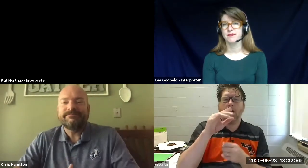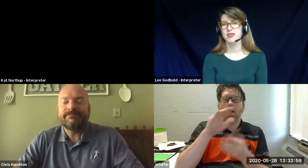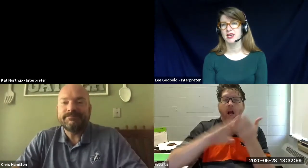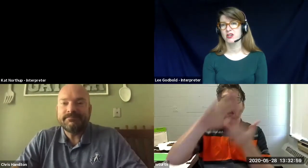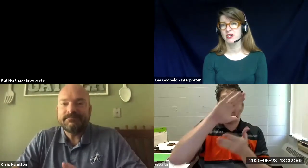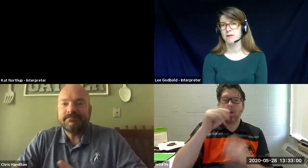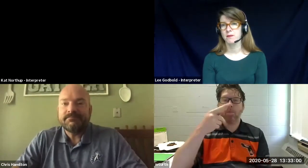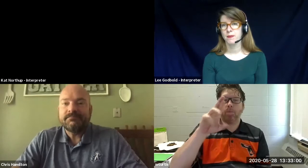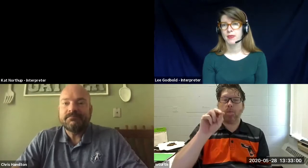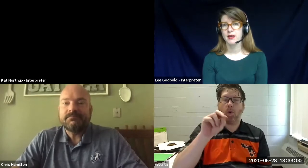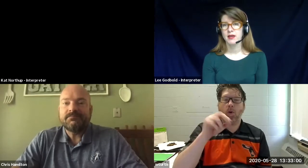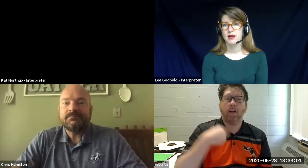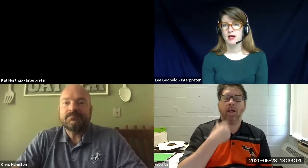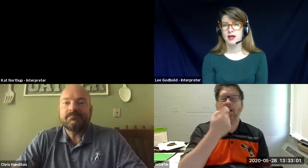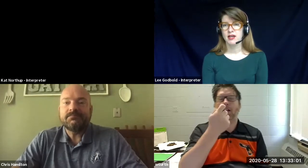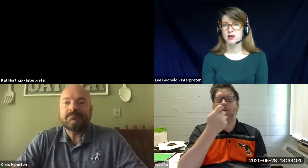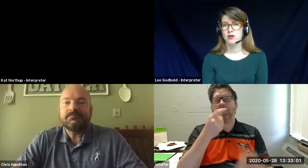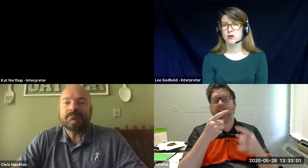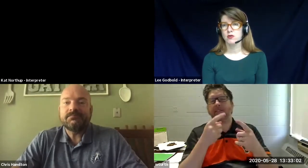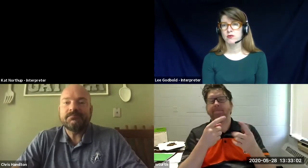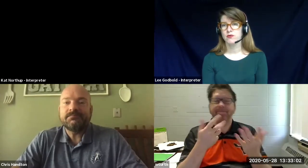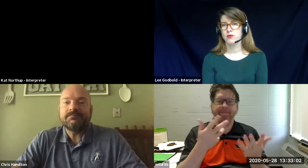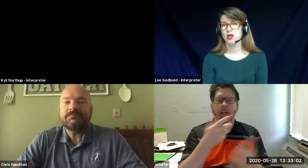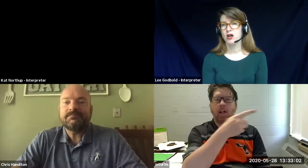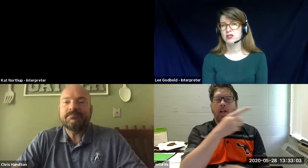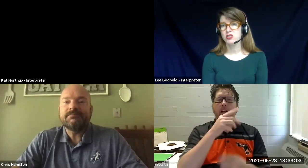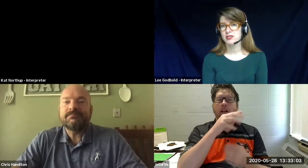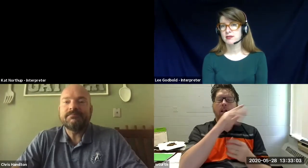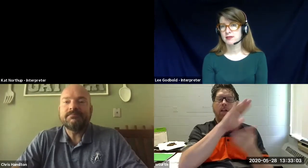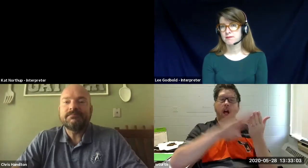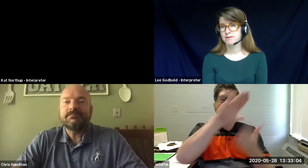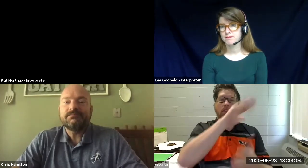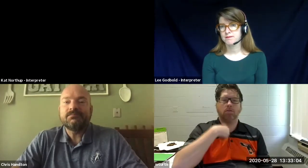I agree. I know for colleges,